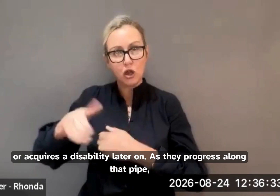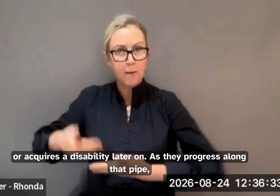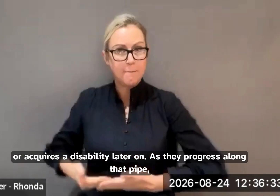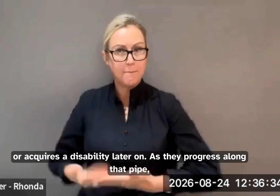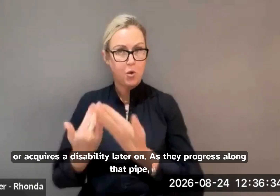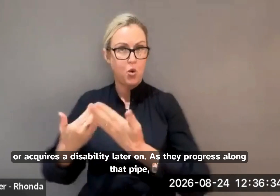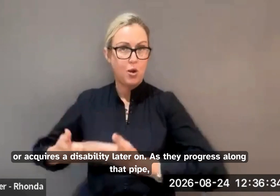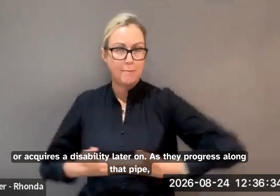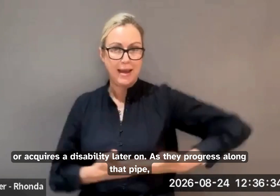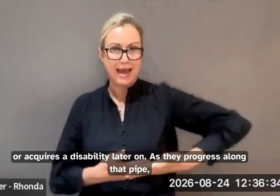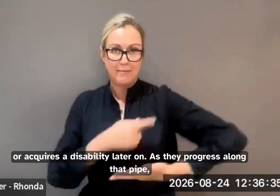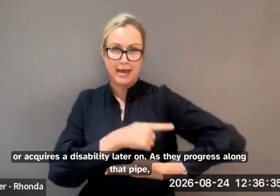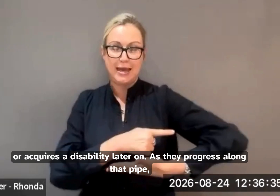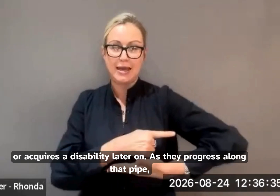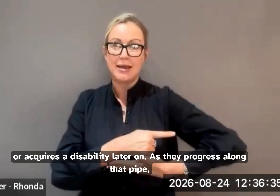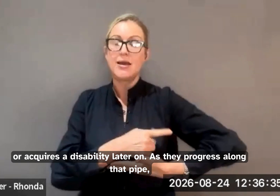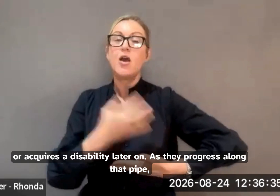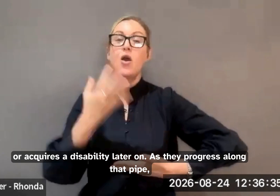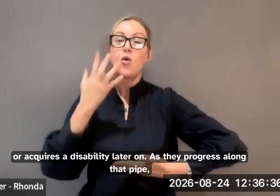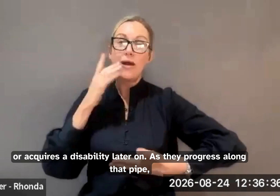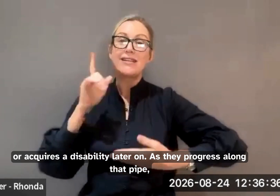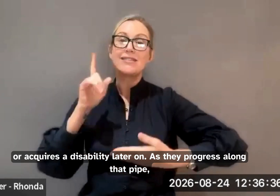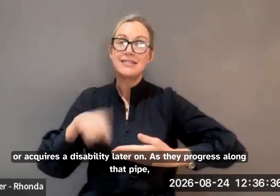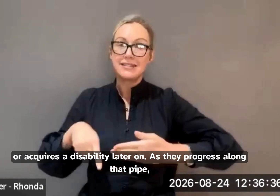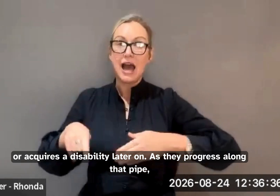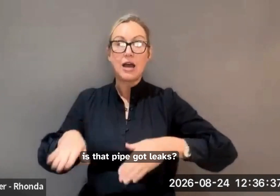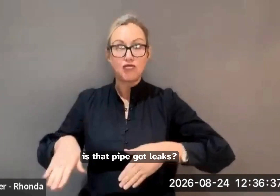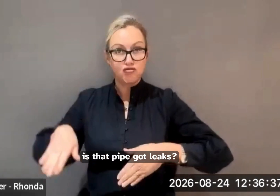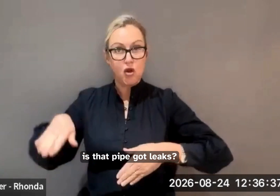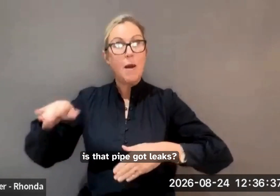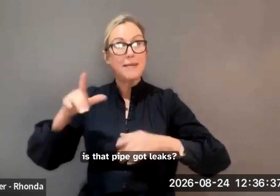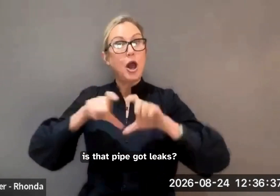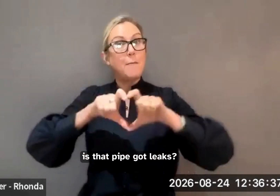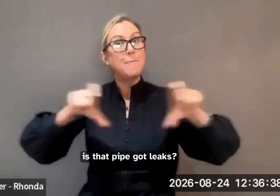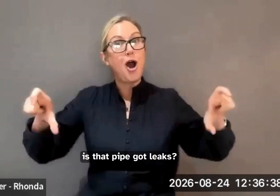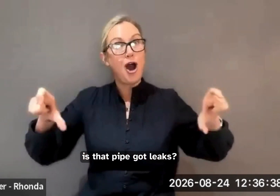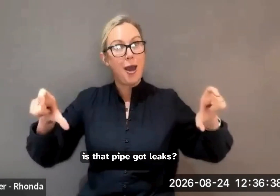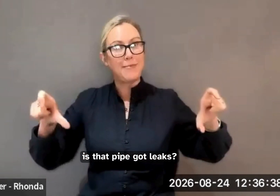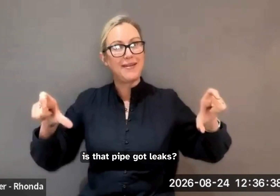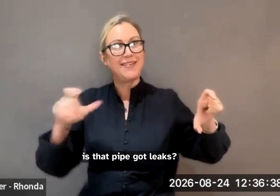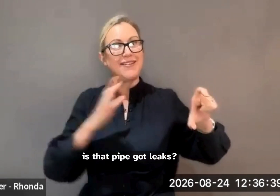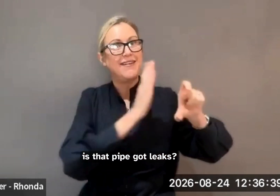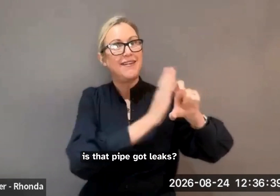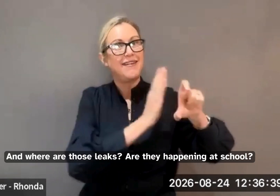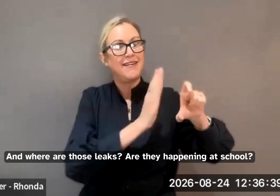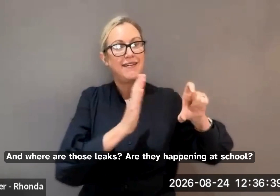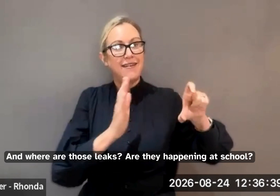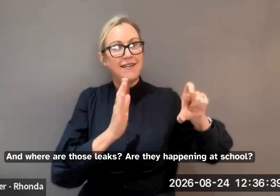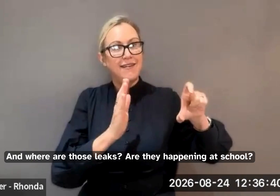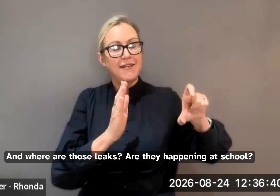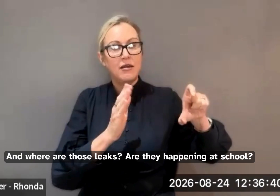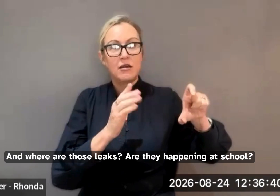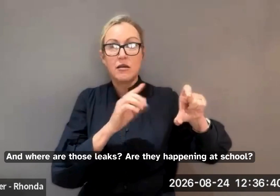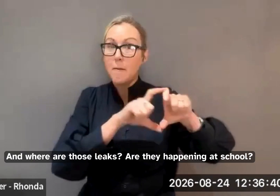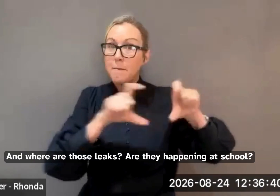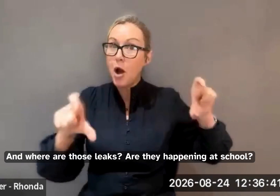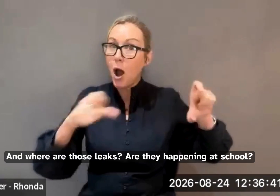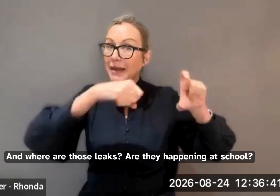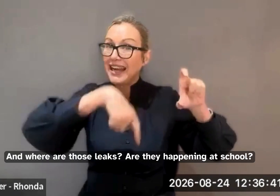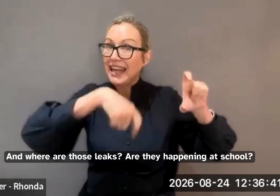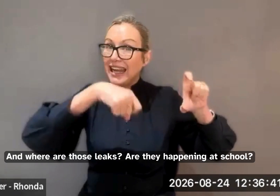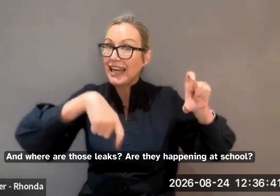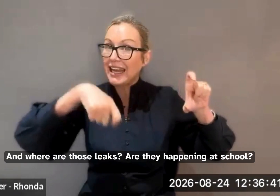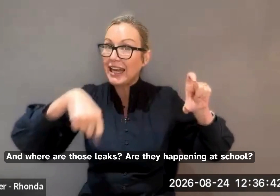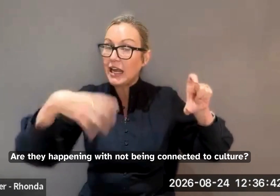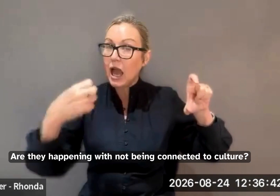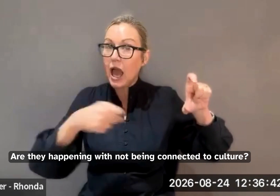on, as they progress along that pipe, is that pipe got leaks, and where are those leaks? Are they